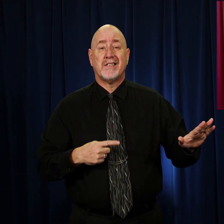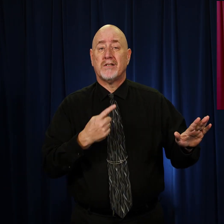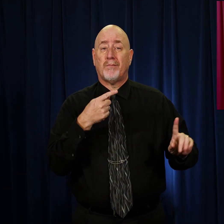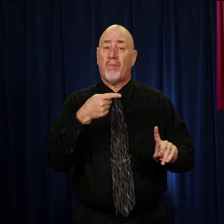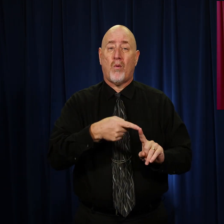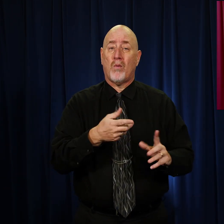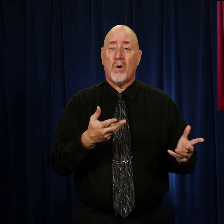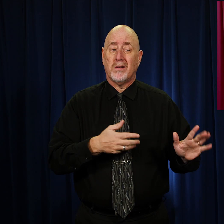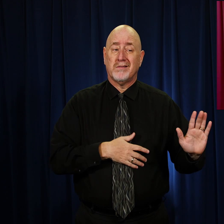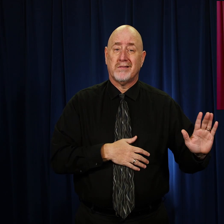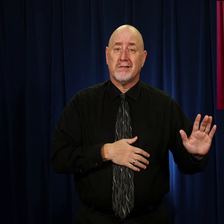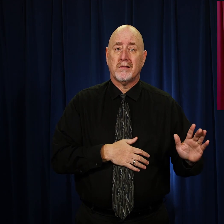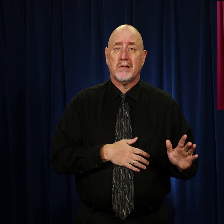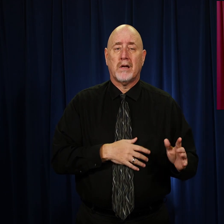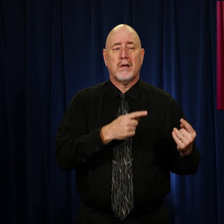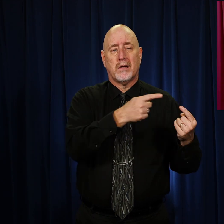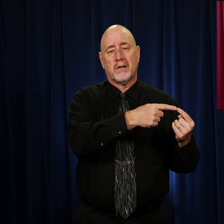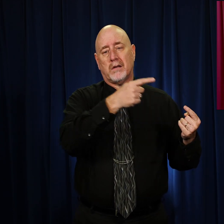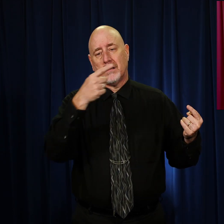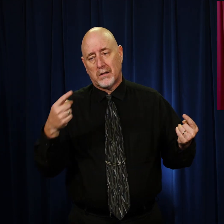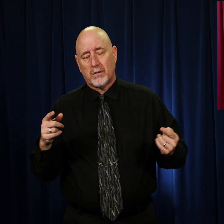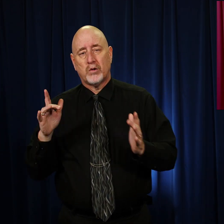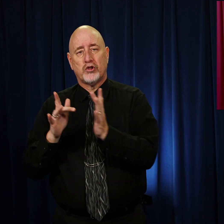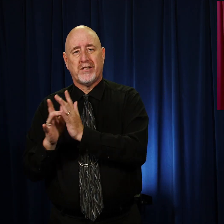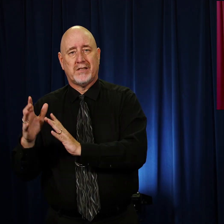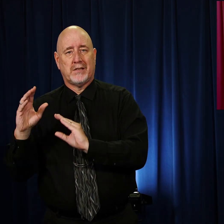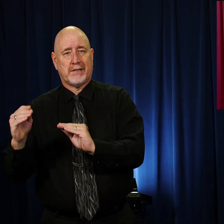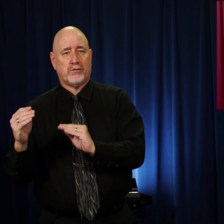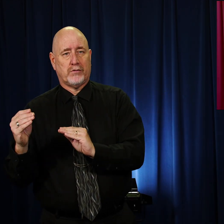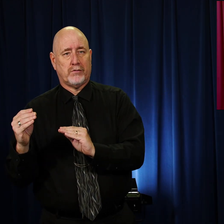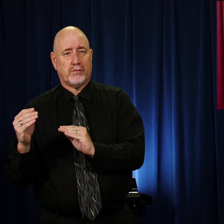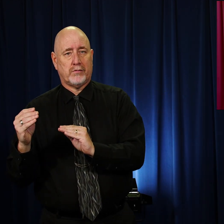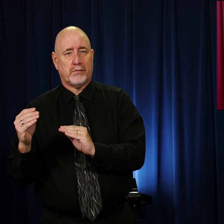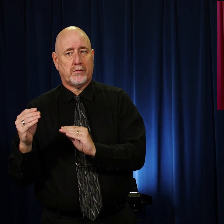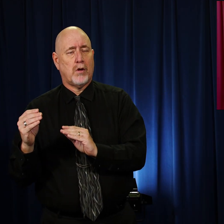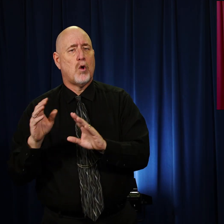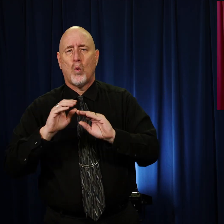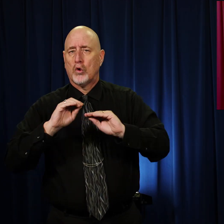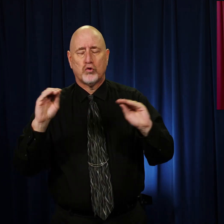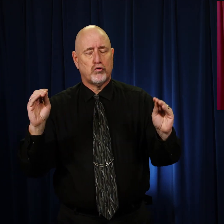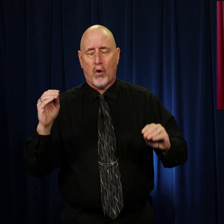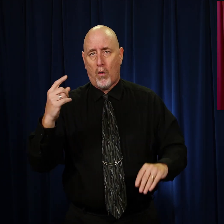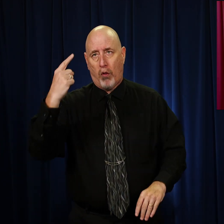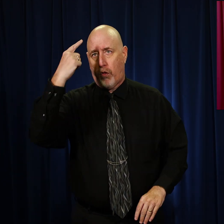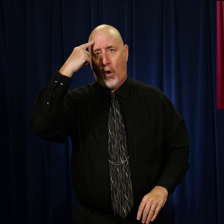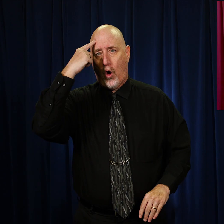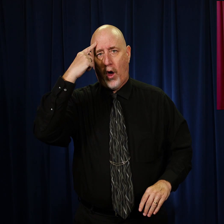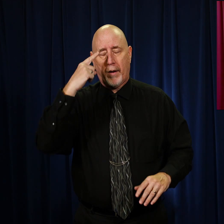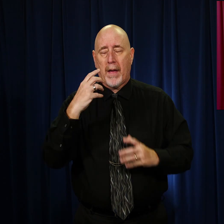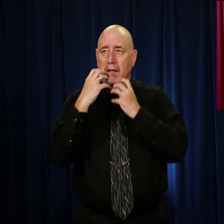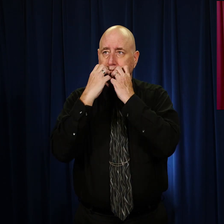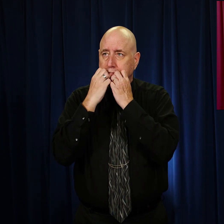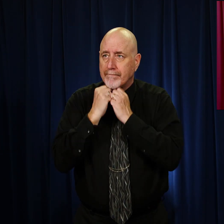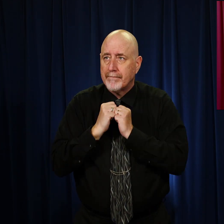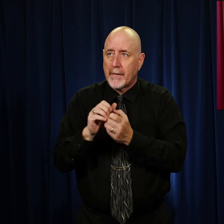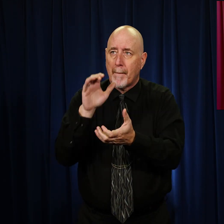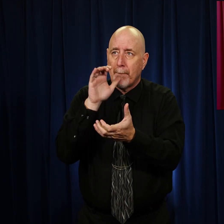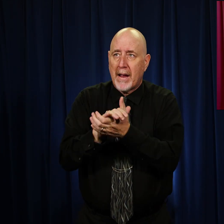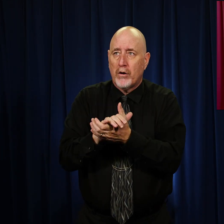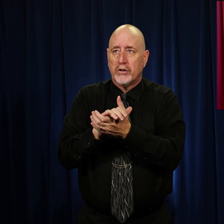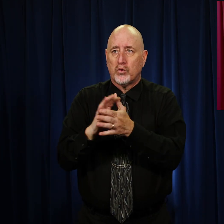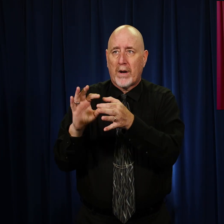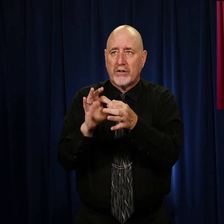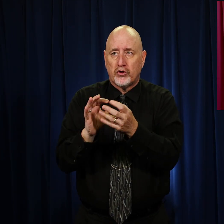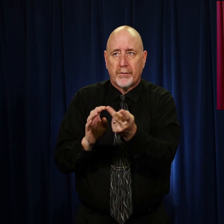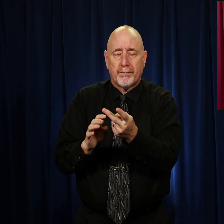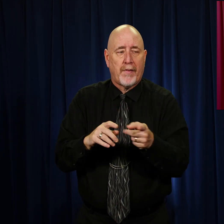the Pharisees were saying then is in contrast to what Jesus was saying. There was no thinking about the sanctity of the marriage relationship. There was no